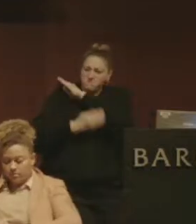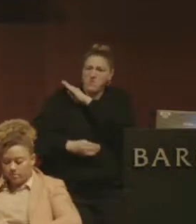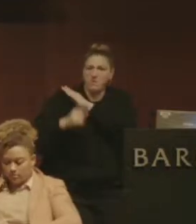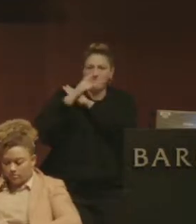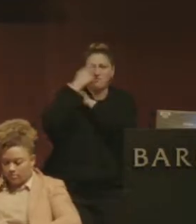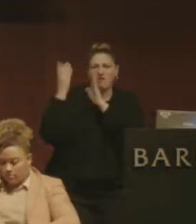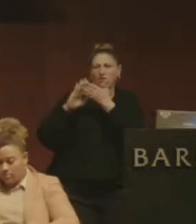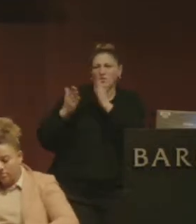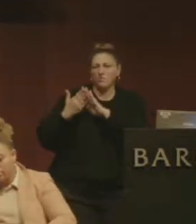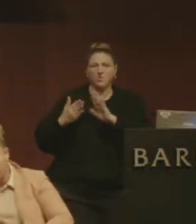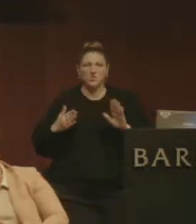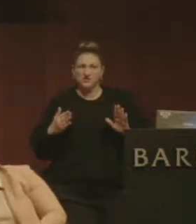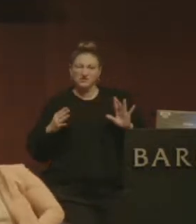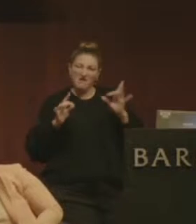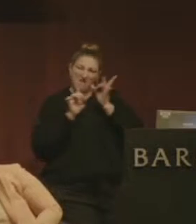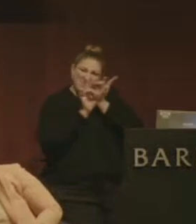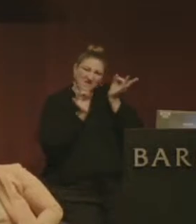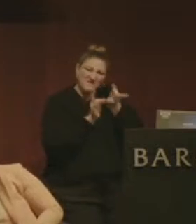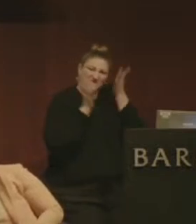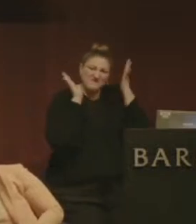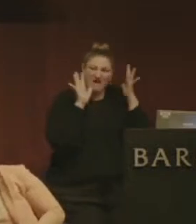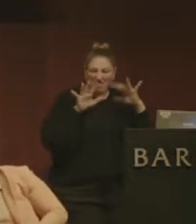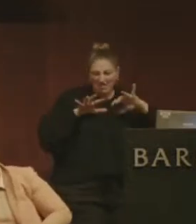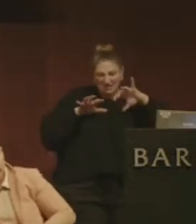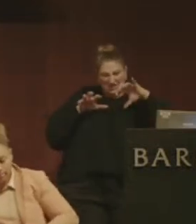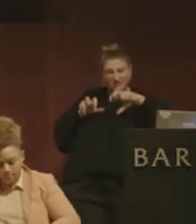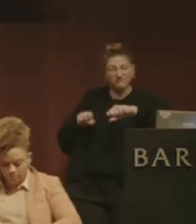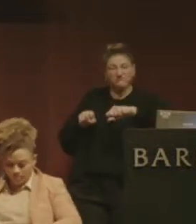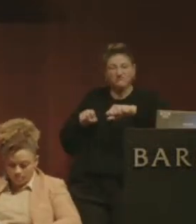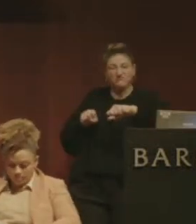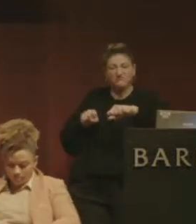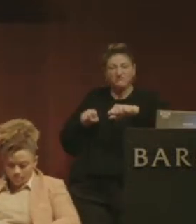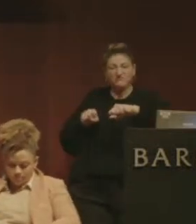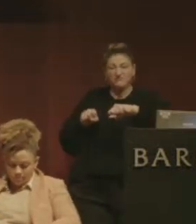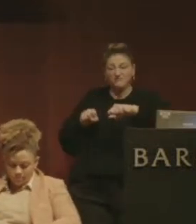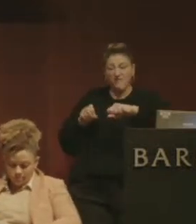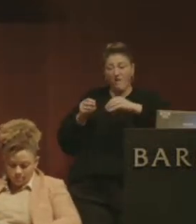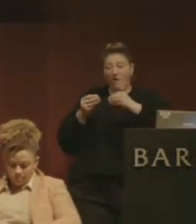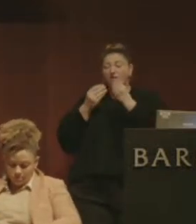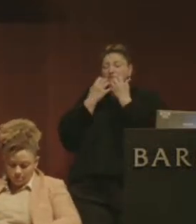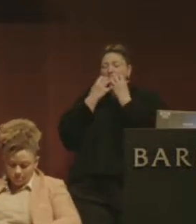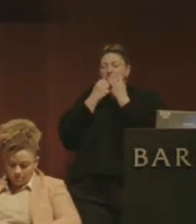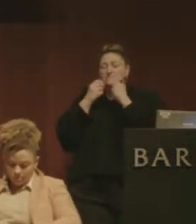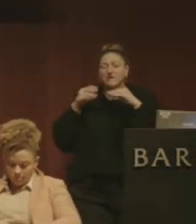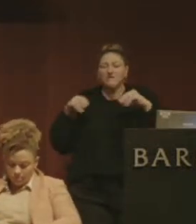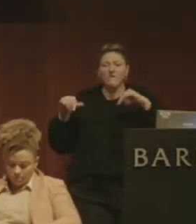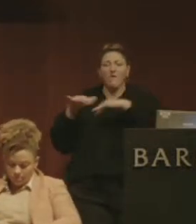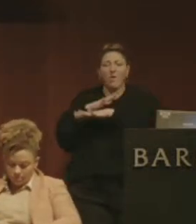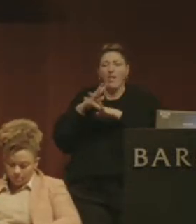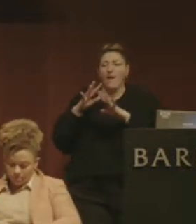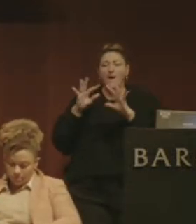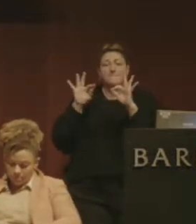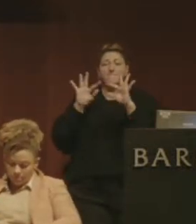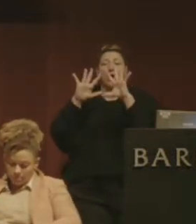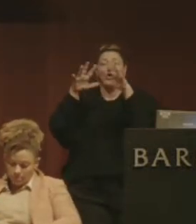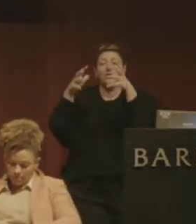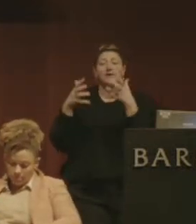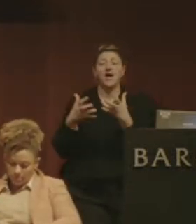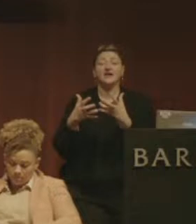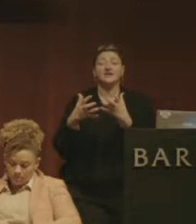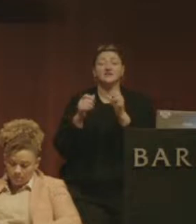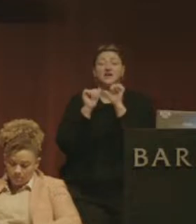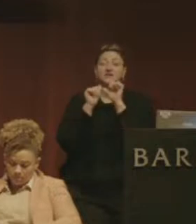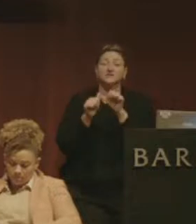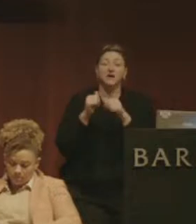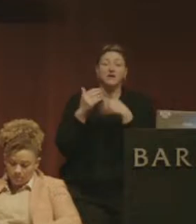in general, that the violent siege on their coveted paradise is ongoing, but so